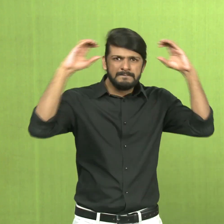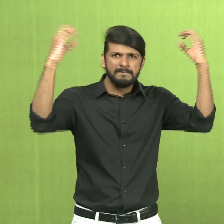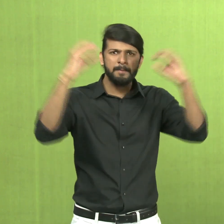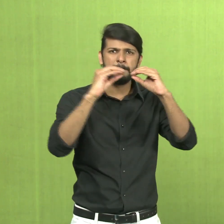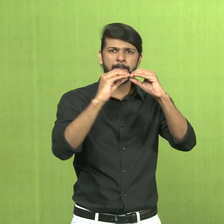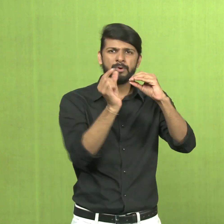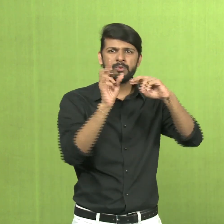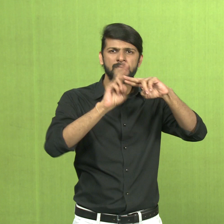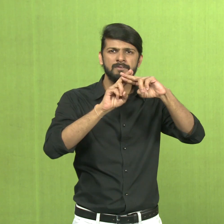fabric.